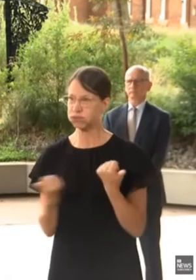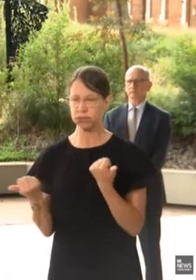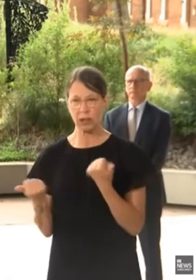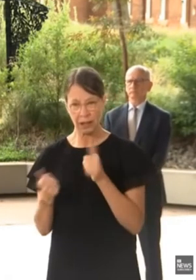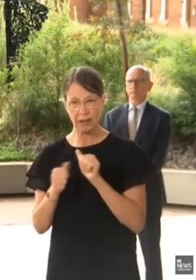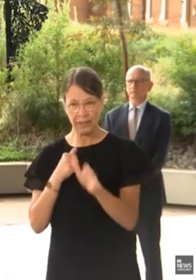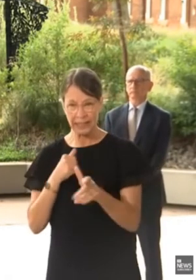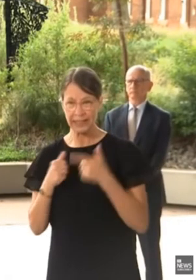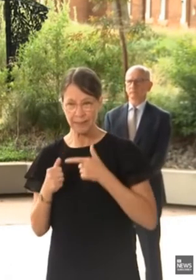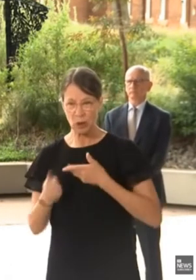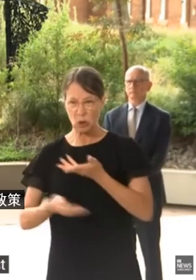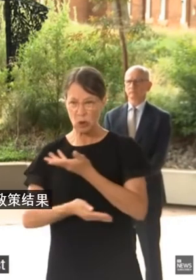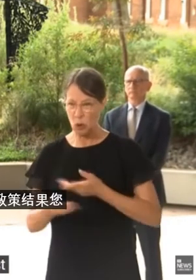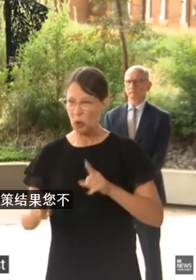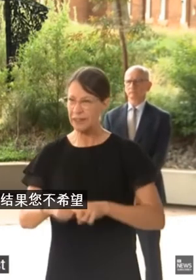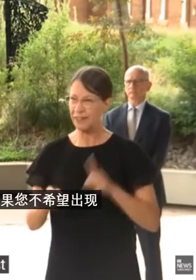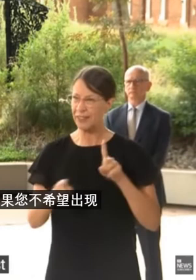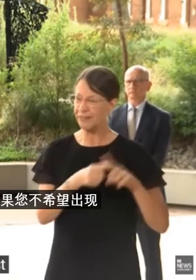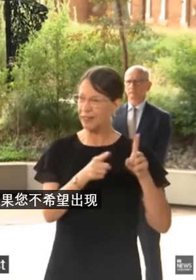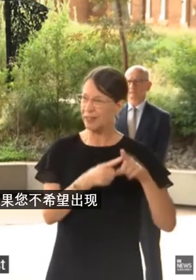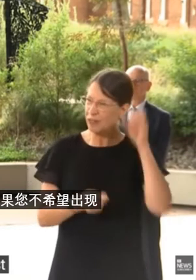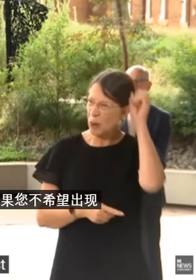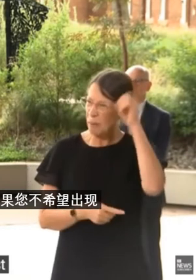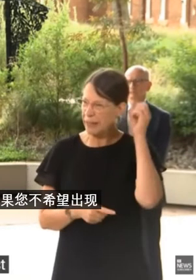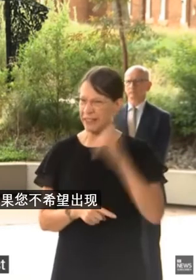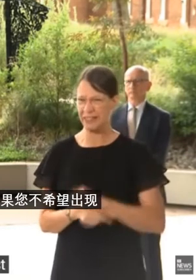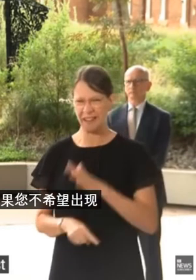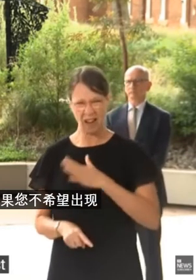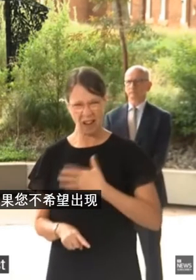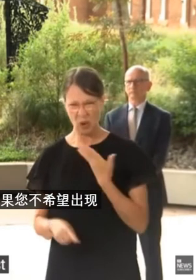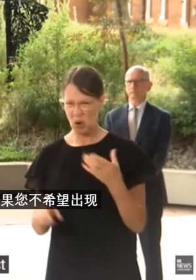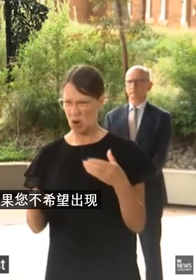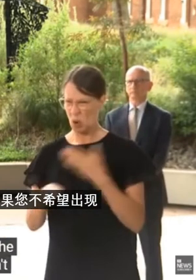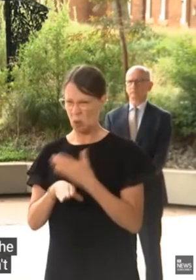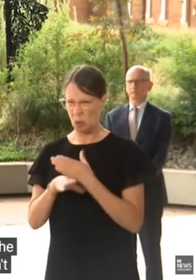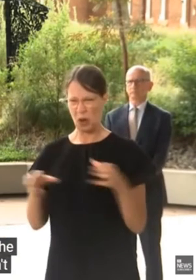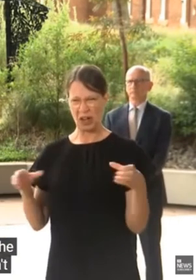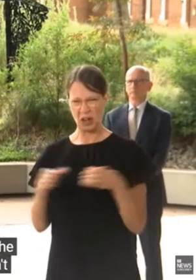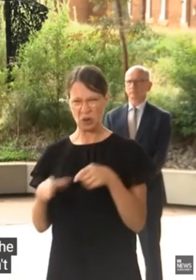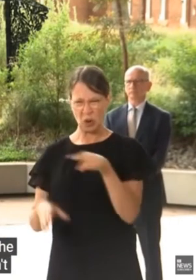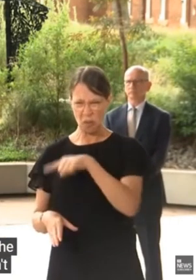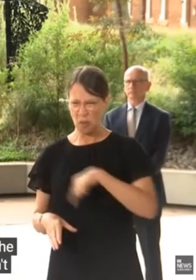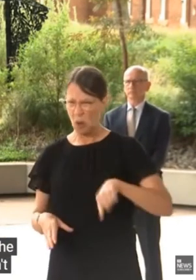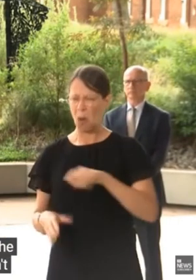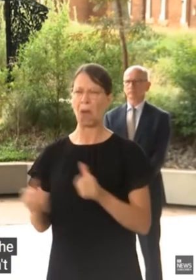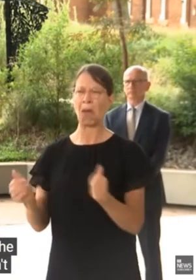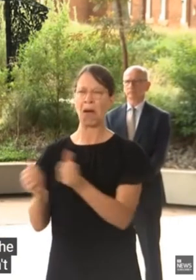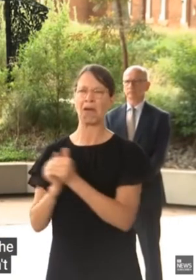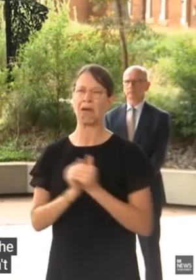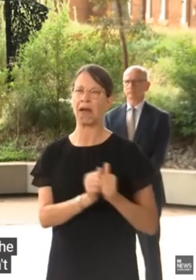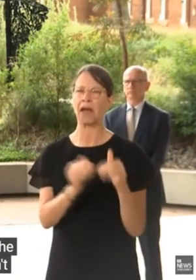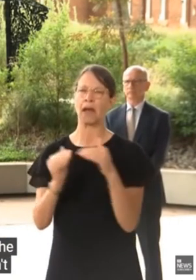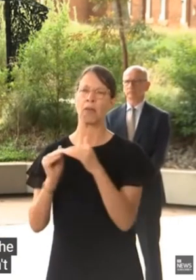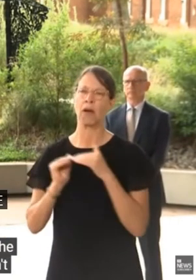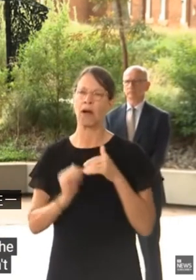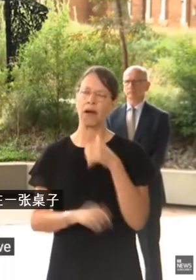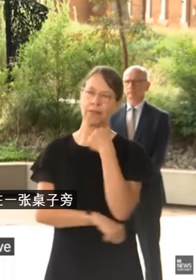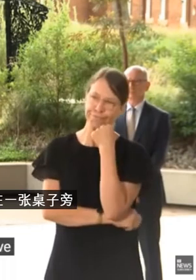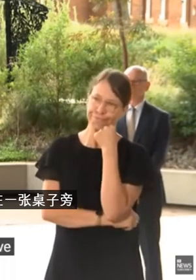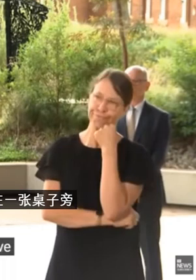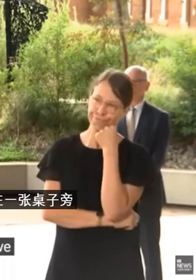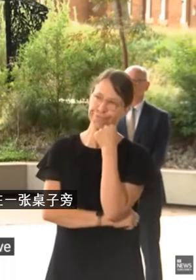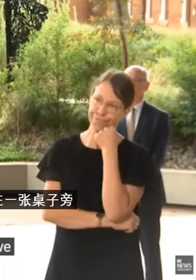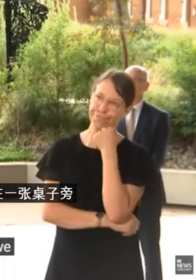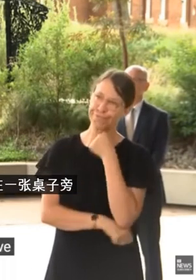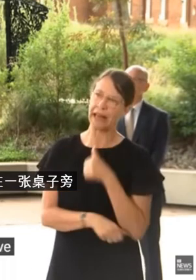policy outcomes for the people of our state. You don't want a situation where you've just got a bland group of people sitting around a table